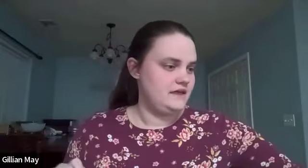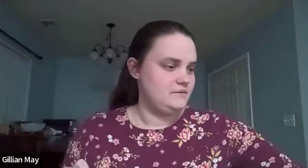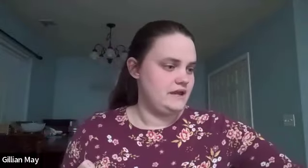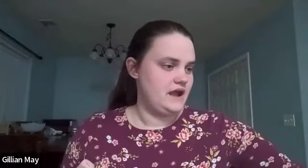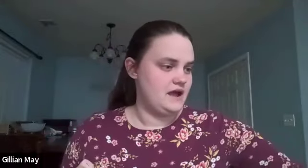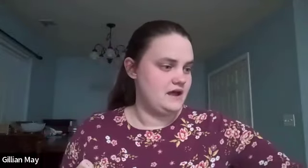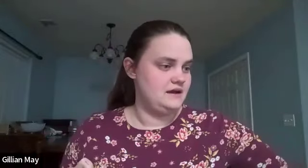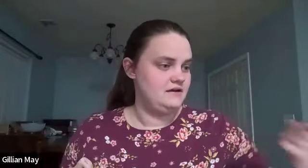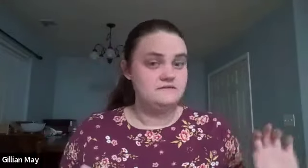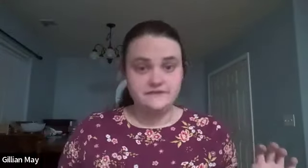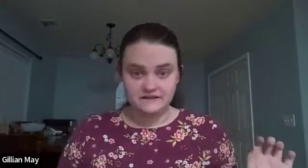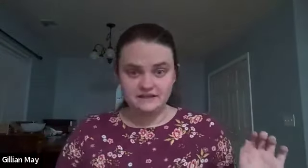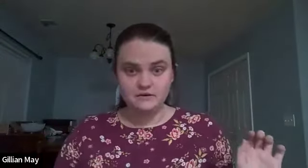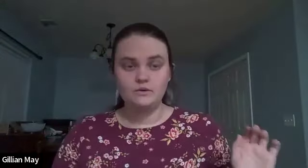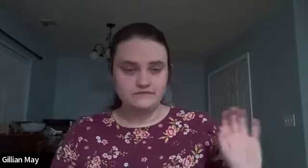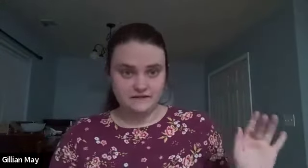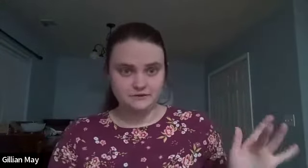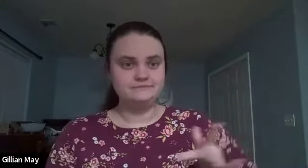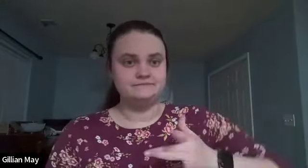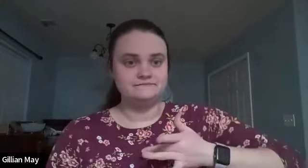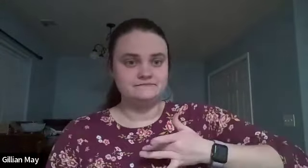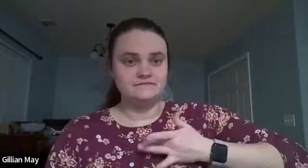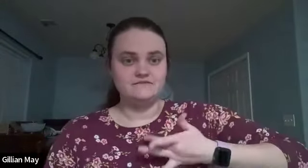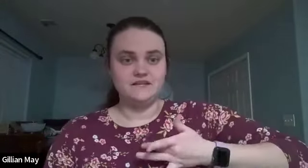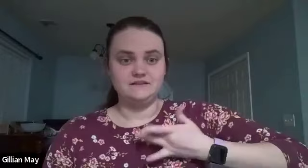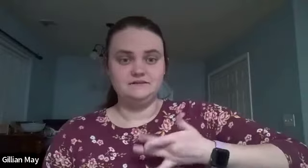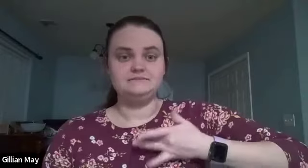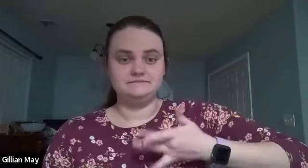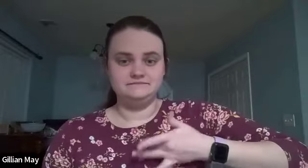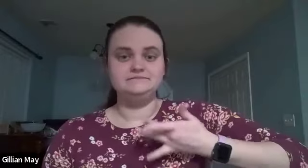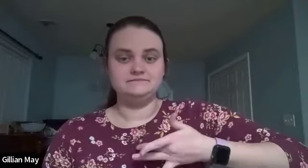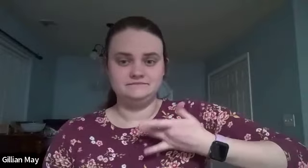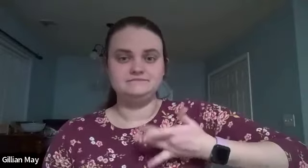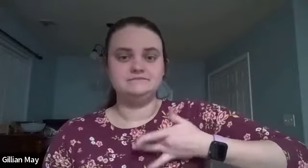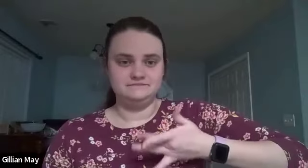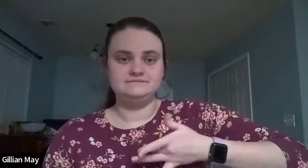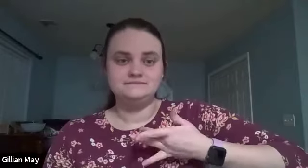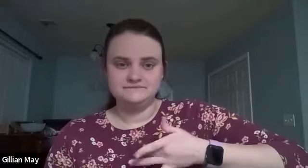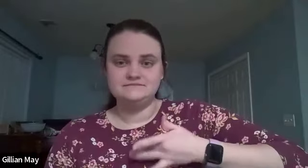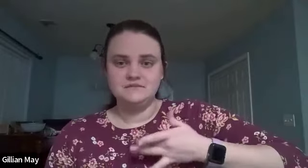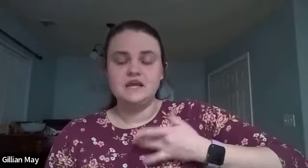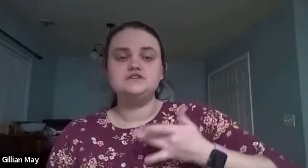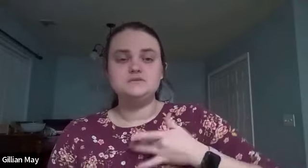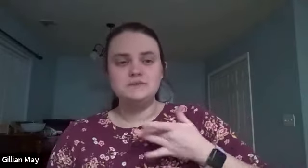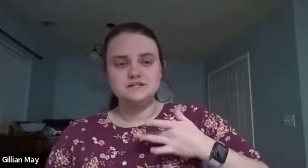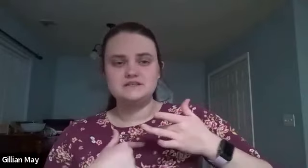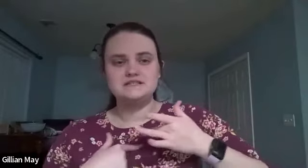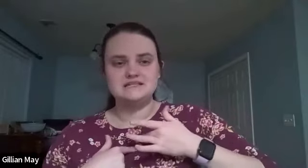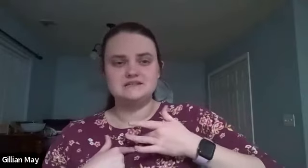Then we had feeling or feel. Feeling. And you do want to make sure this stays